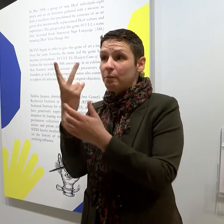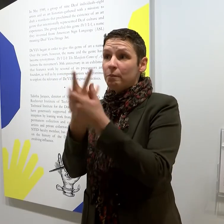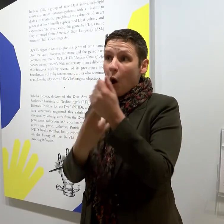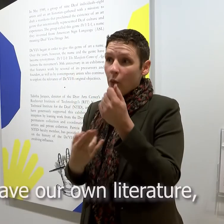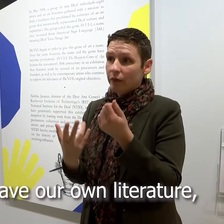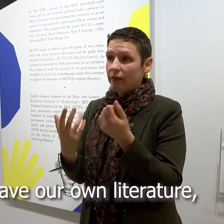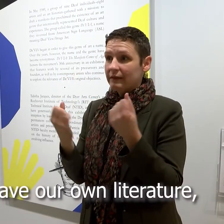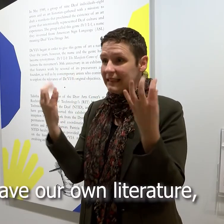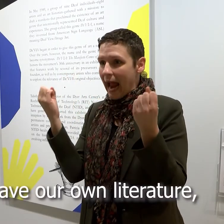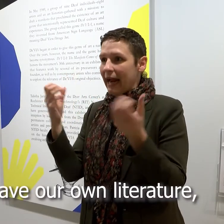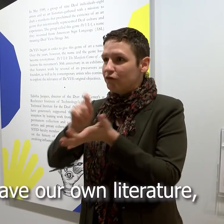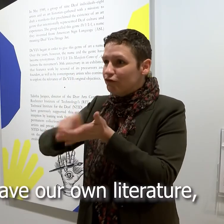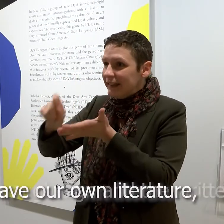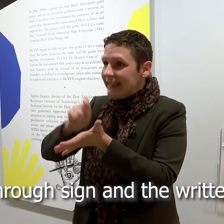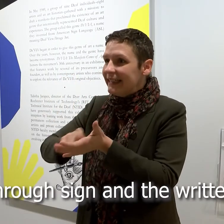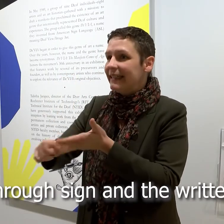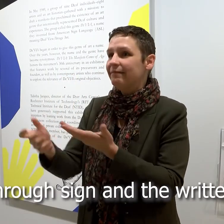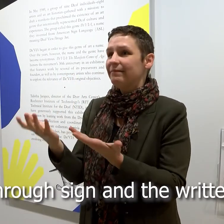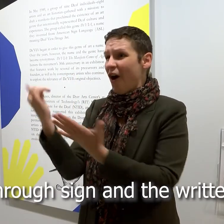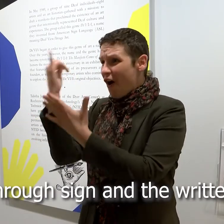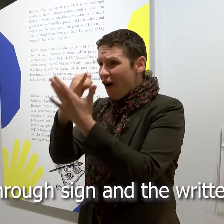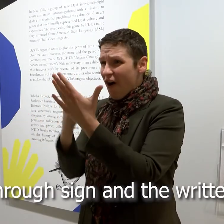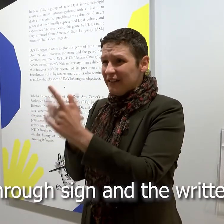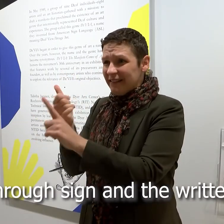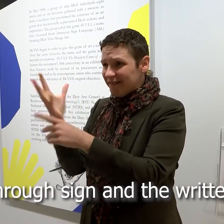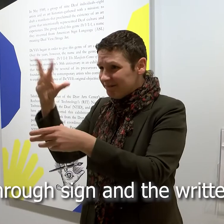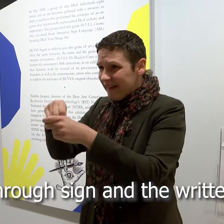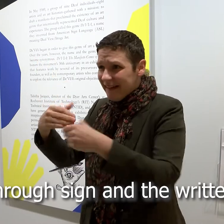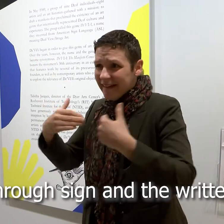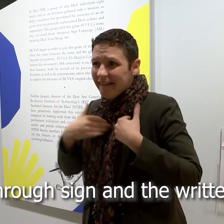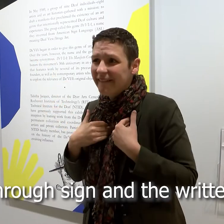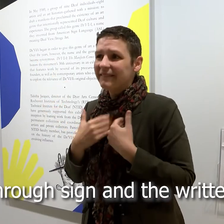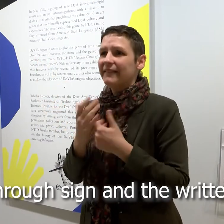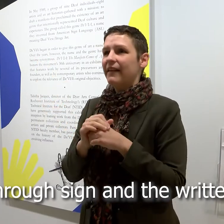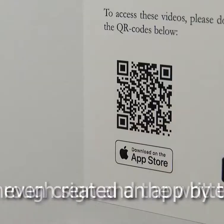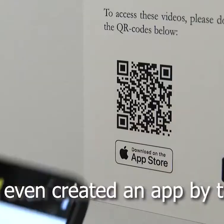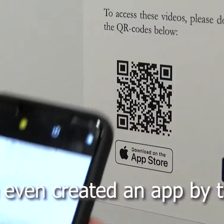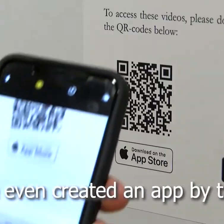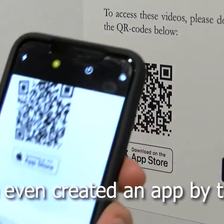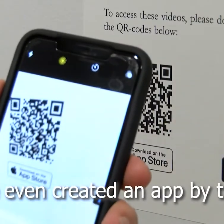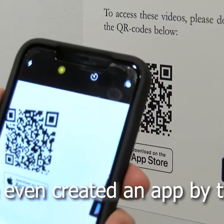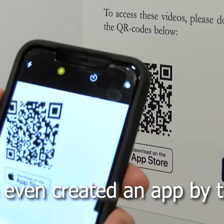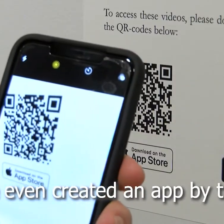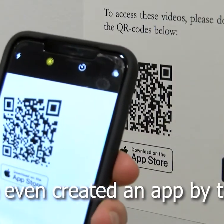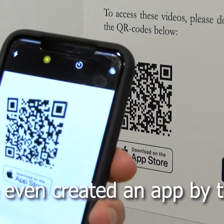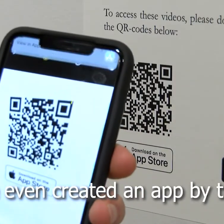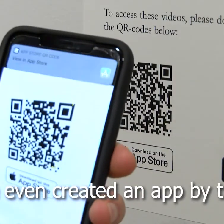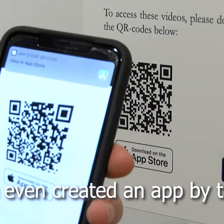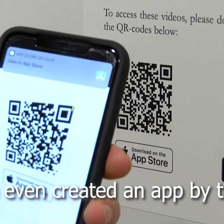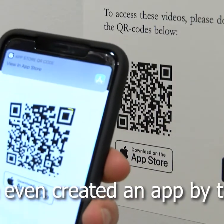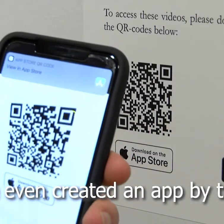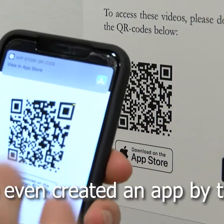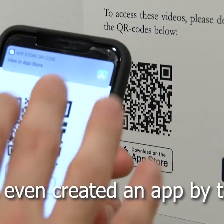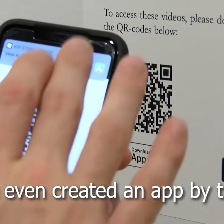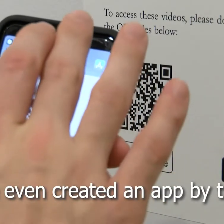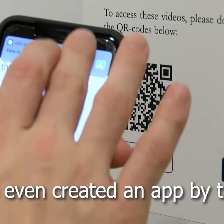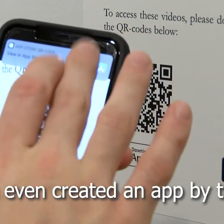WE HAVE OUR OWN LITERATURE, BOTH THROUGH SIGN LANGUAGE AND THROUGH THE WRITTEN WORD. THEY'VE EVEN CREATED AN APP BY THE NTID